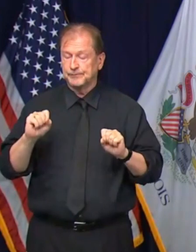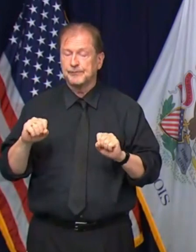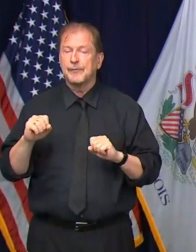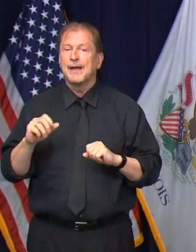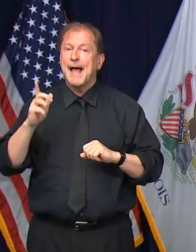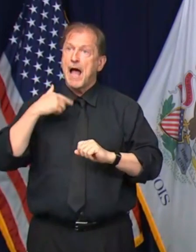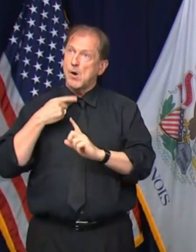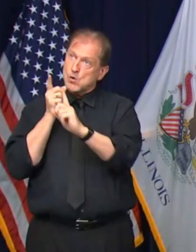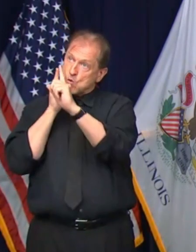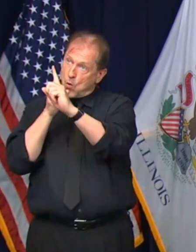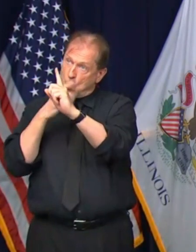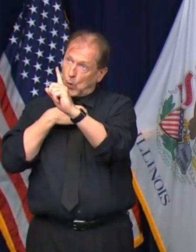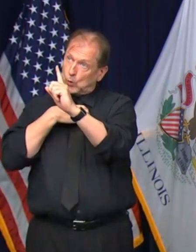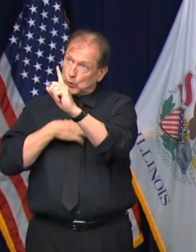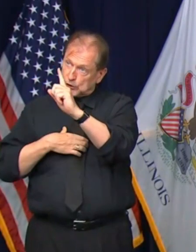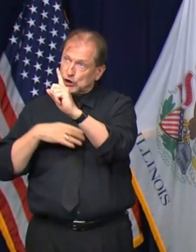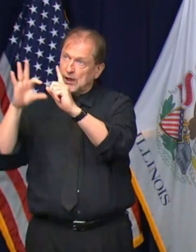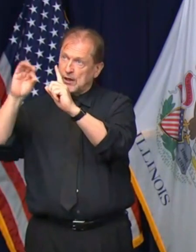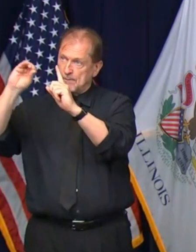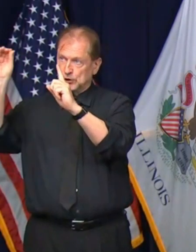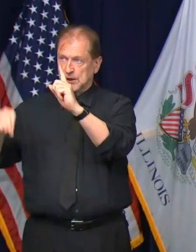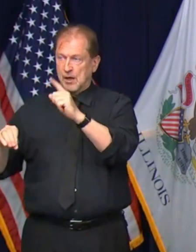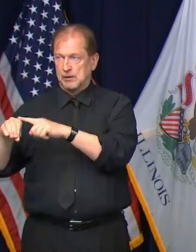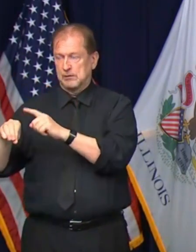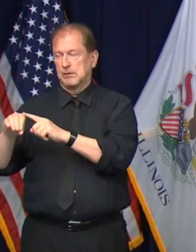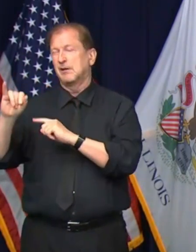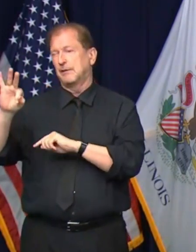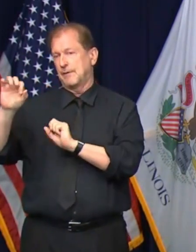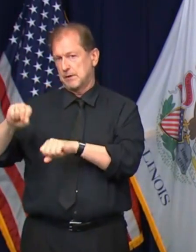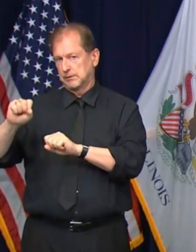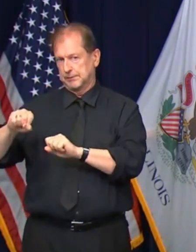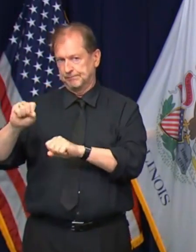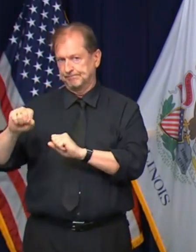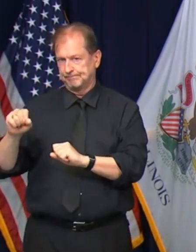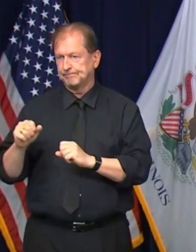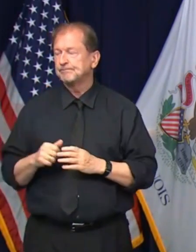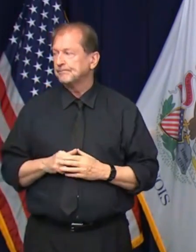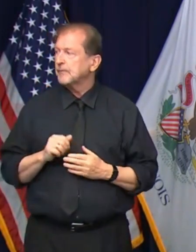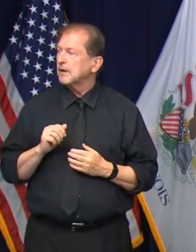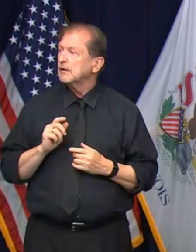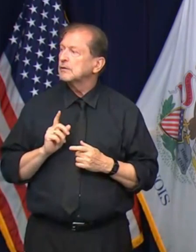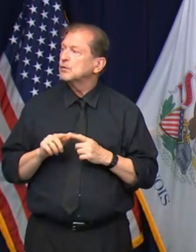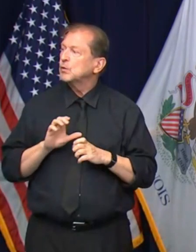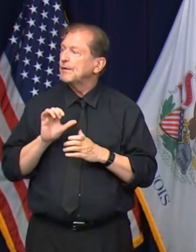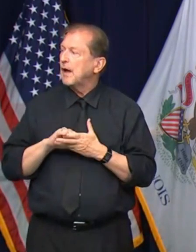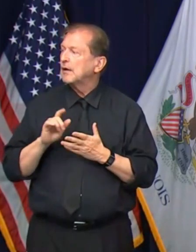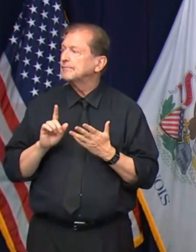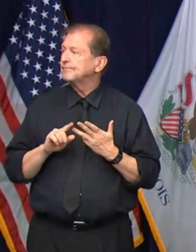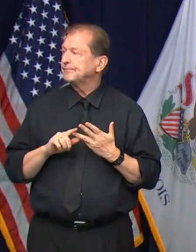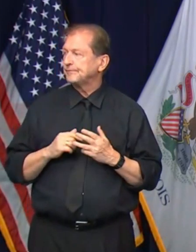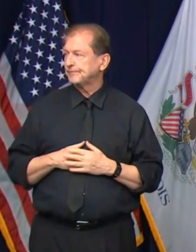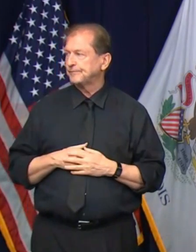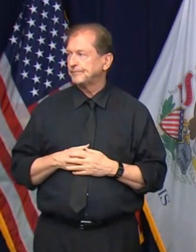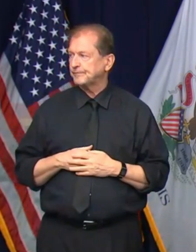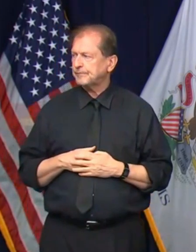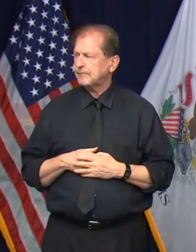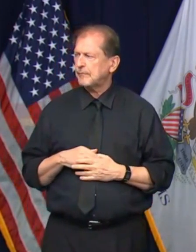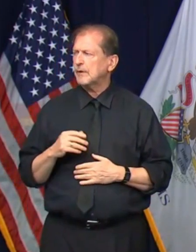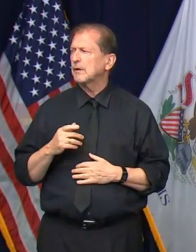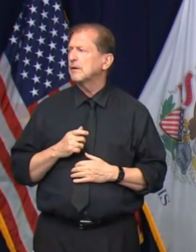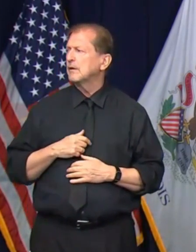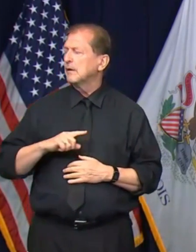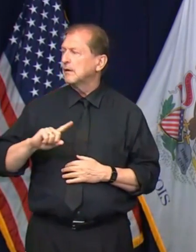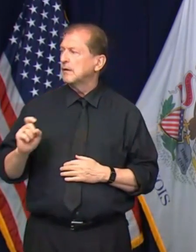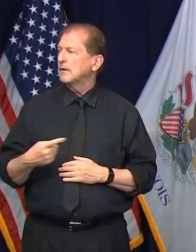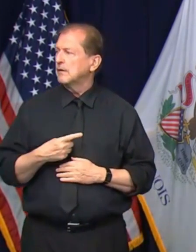here would be to get to 90% of the possible cases to contact trace. Brian at the Southern Illinoisan, Hidden Lake